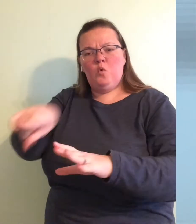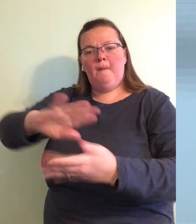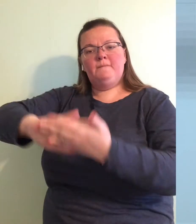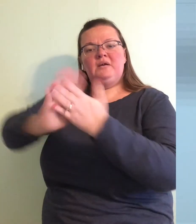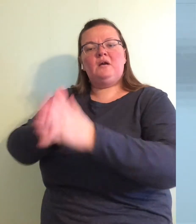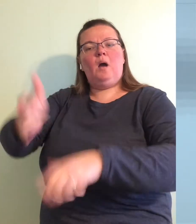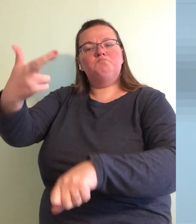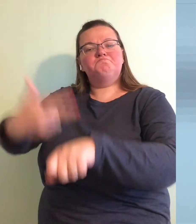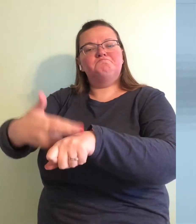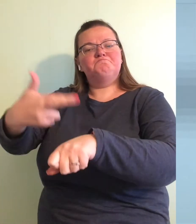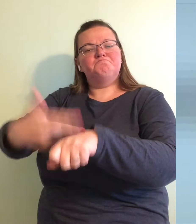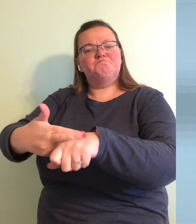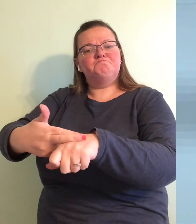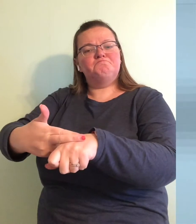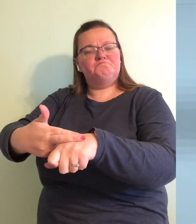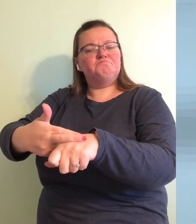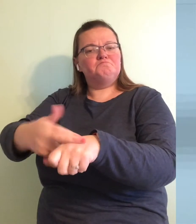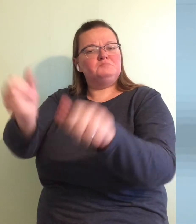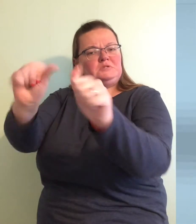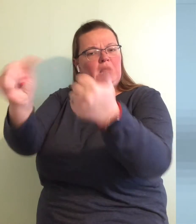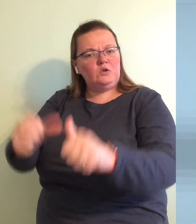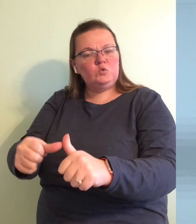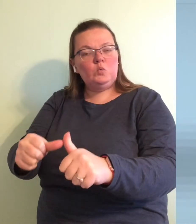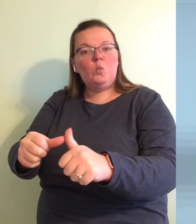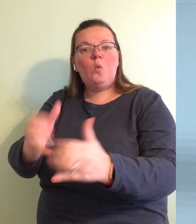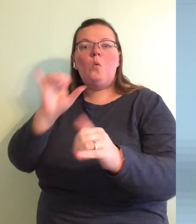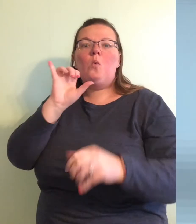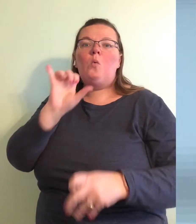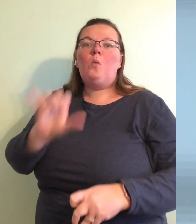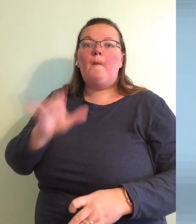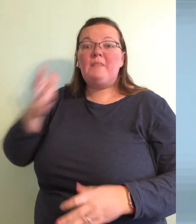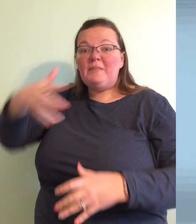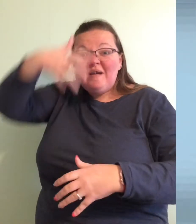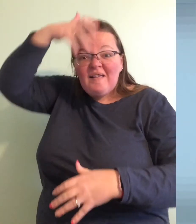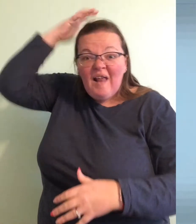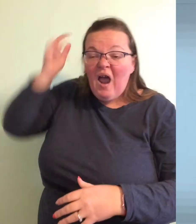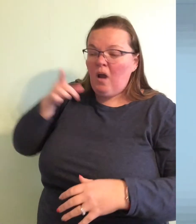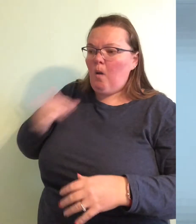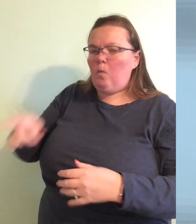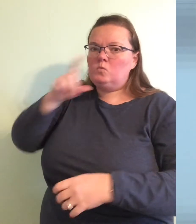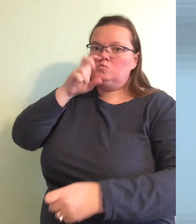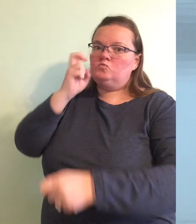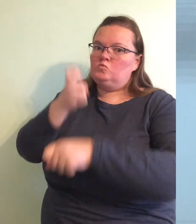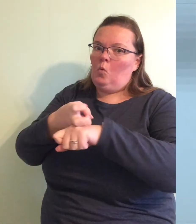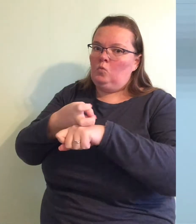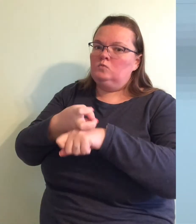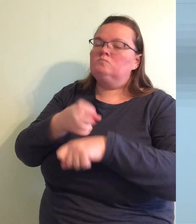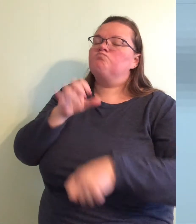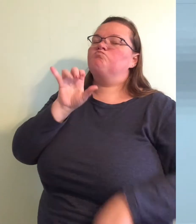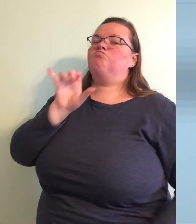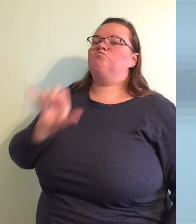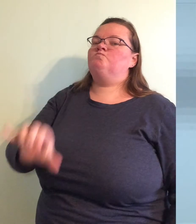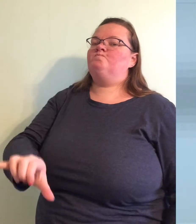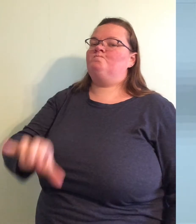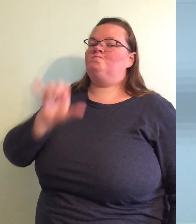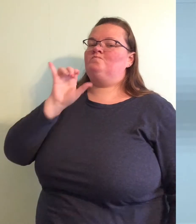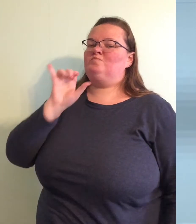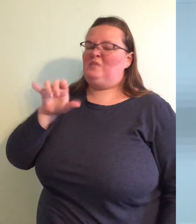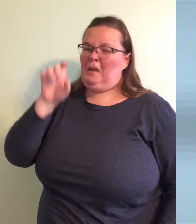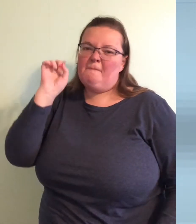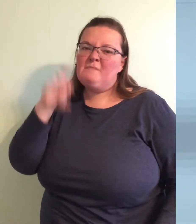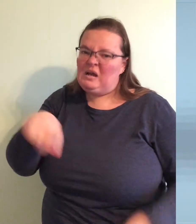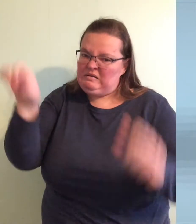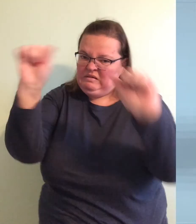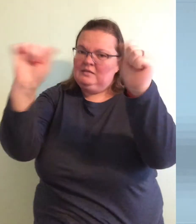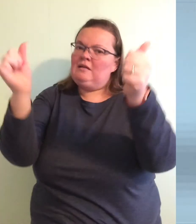had thought of it, he noticed that the lion's back and top of his head were covered with snow. Of course, it must be